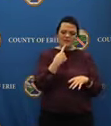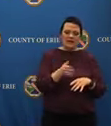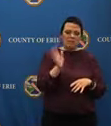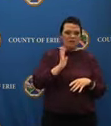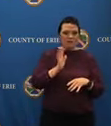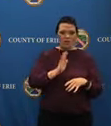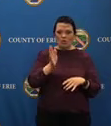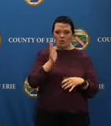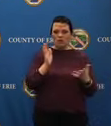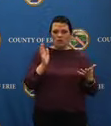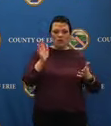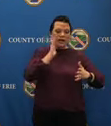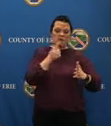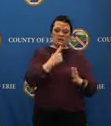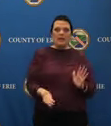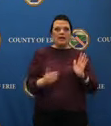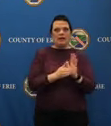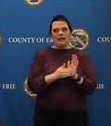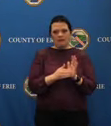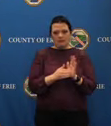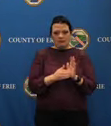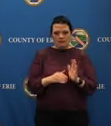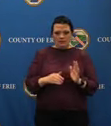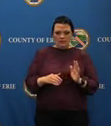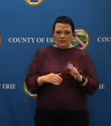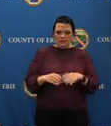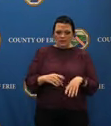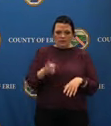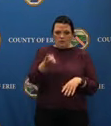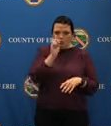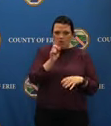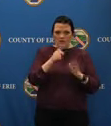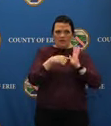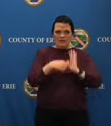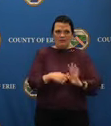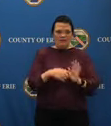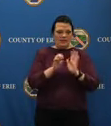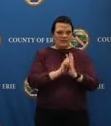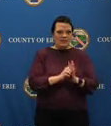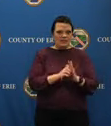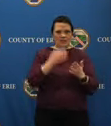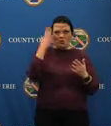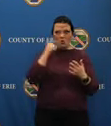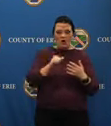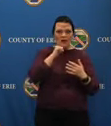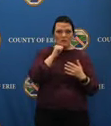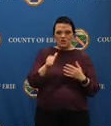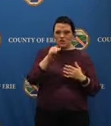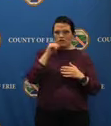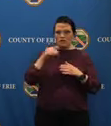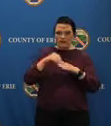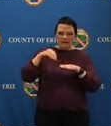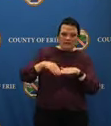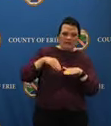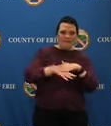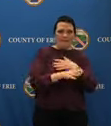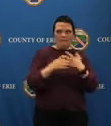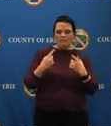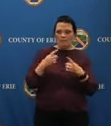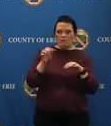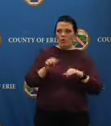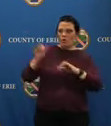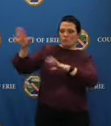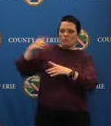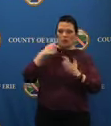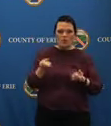I'll say it again. It's just one example why we shouldn't be offshoring so many of our products, especially to